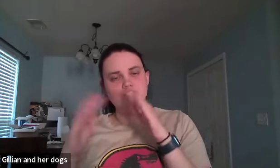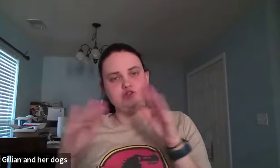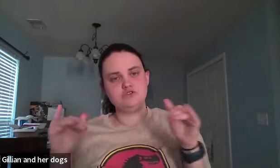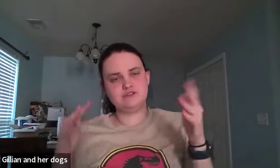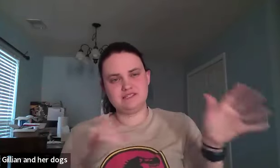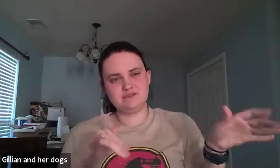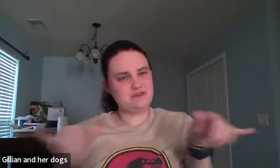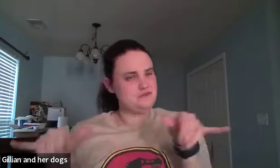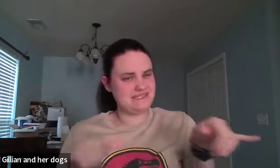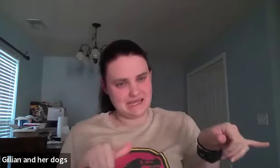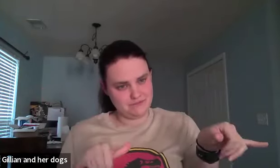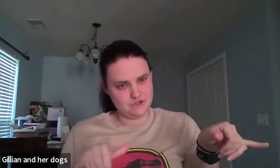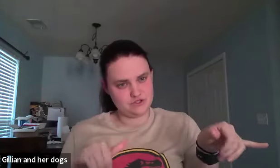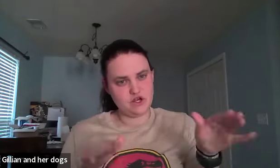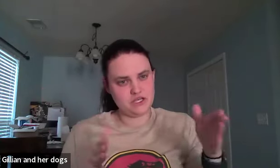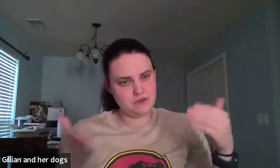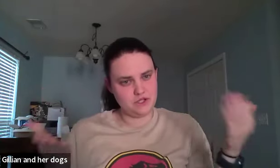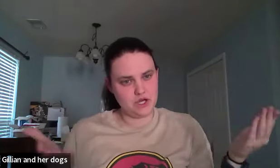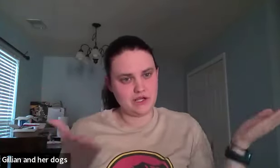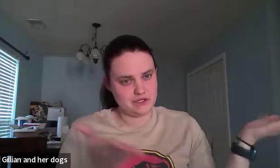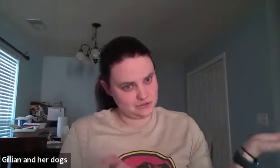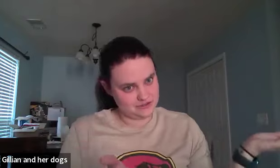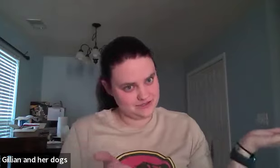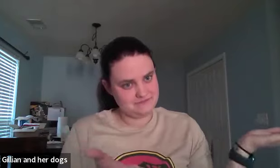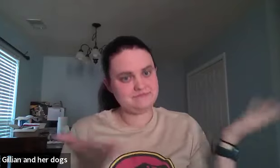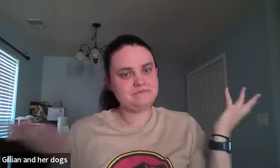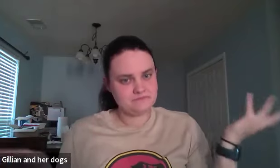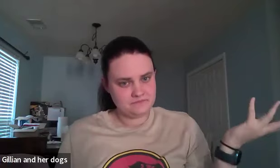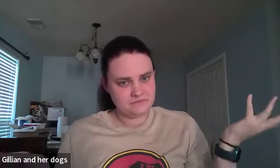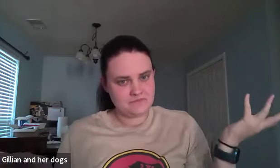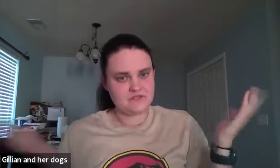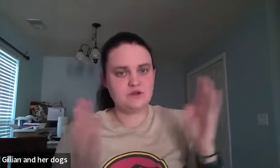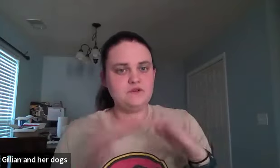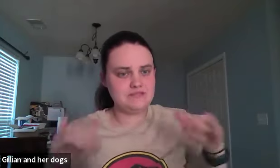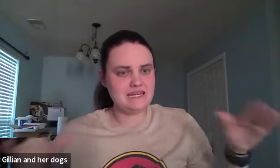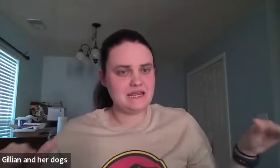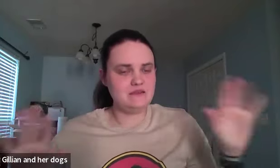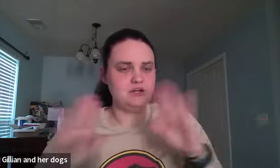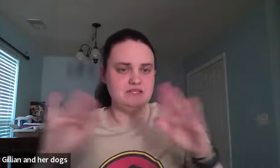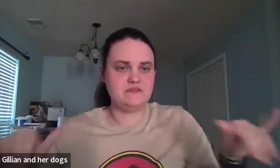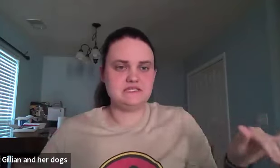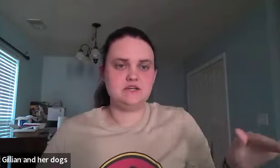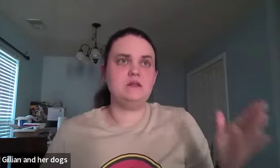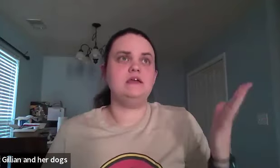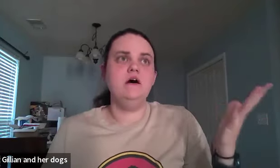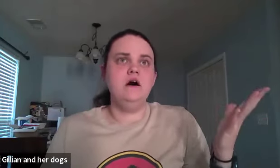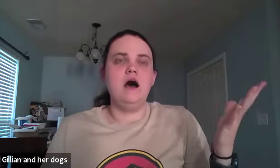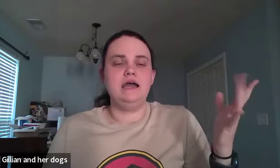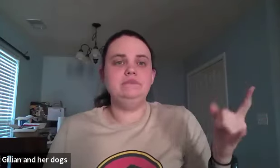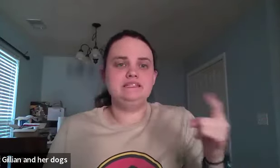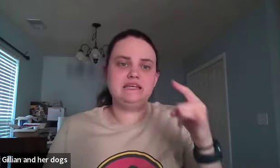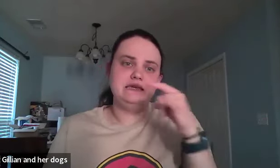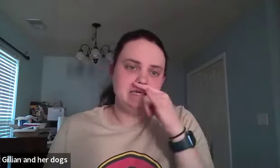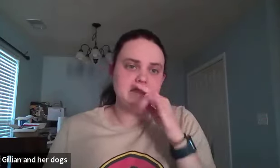and children are still, they're the same. They're talking about young adults. So if you did it, did this and you're like, oh, I meant to say